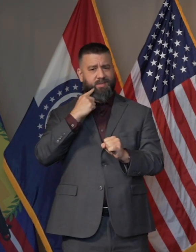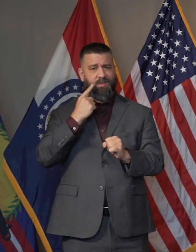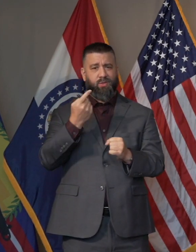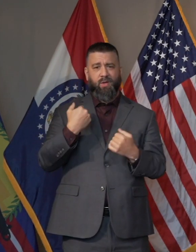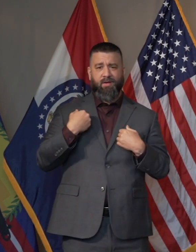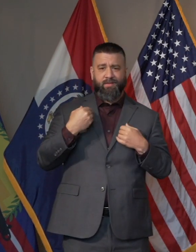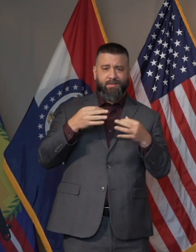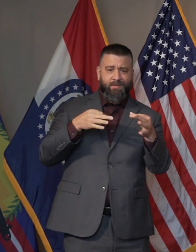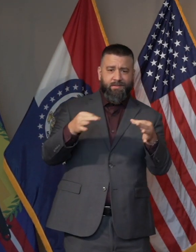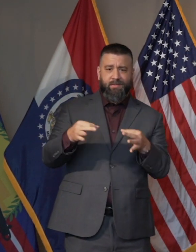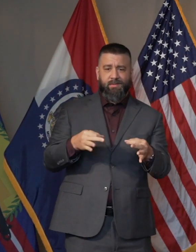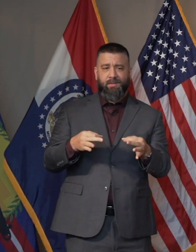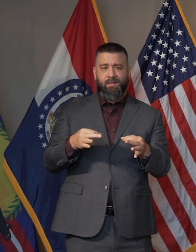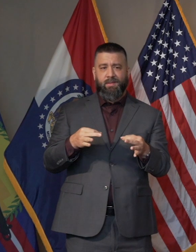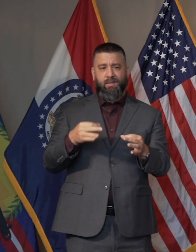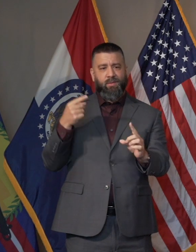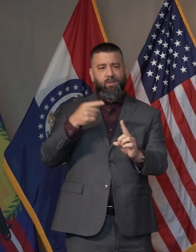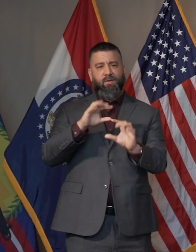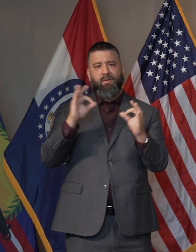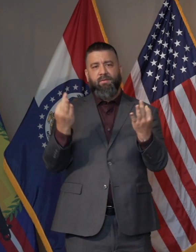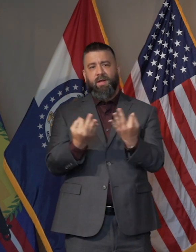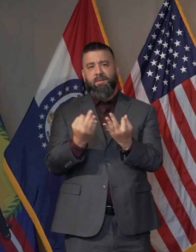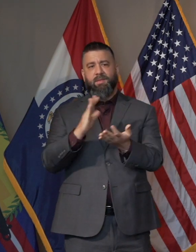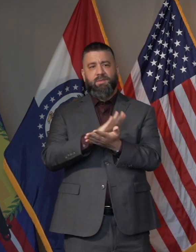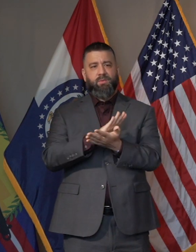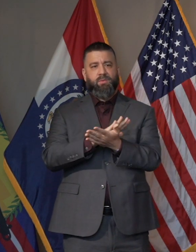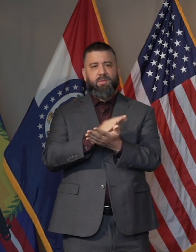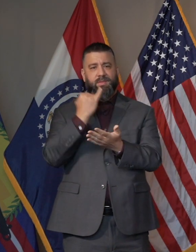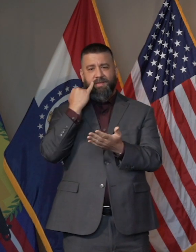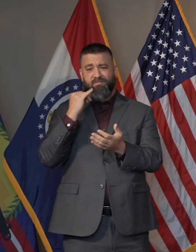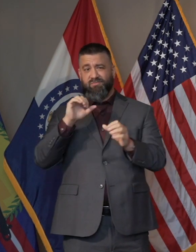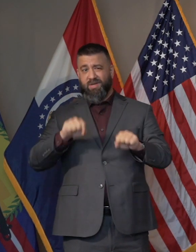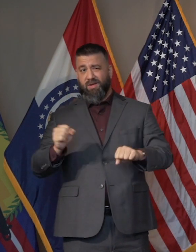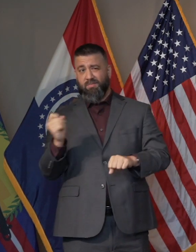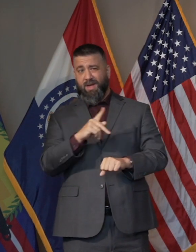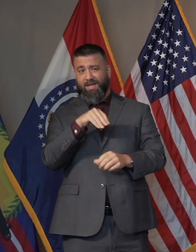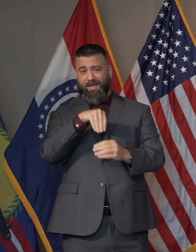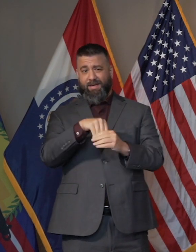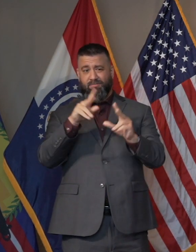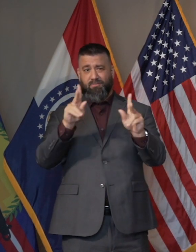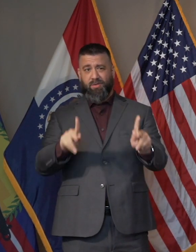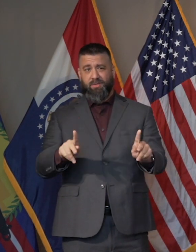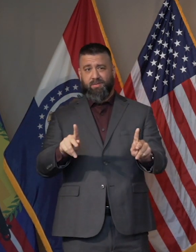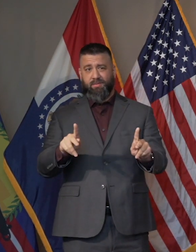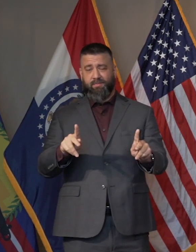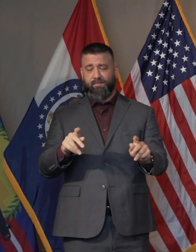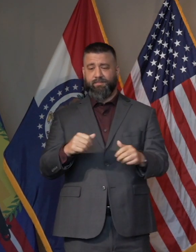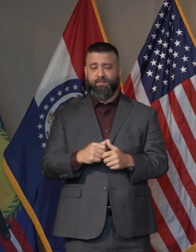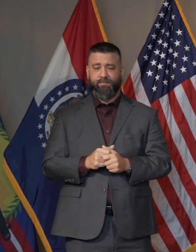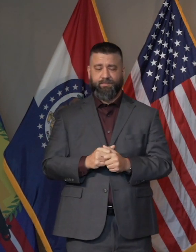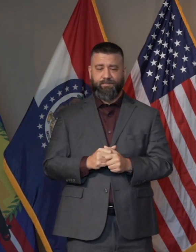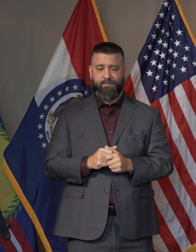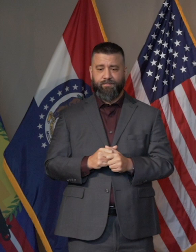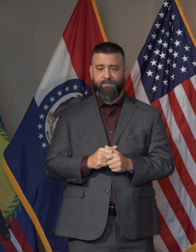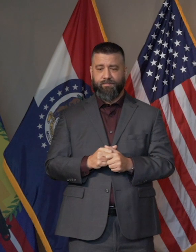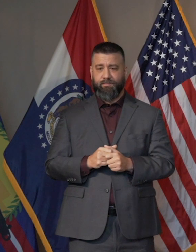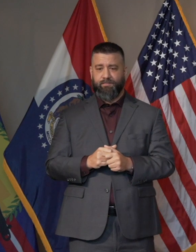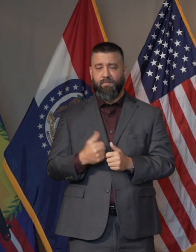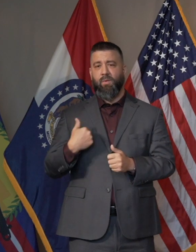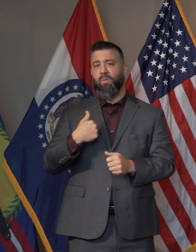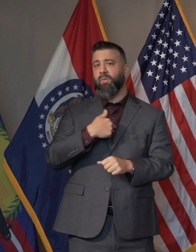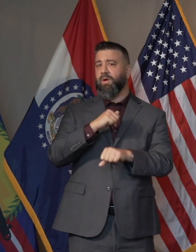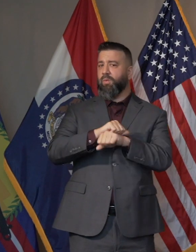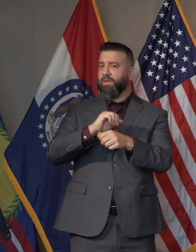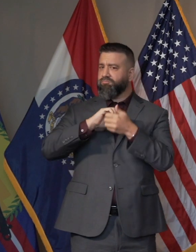families or schools about whether or not they should be still holding in-person learning? Yeah, so we're working very closely with our